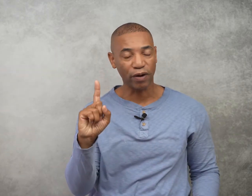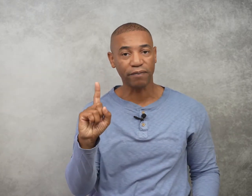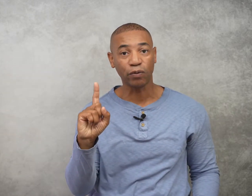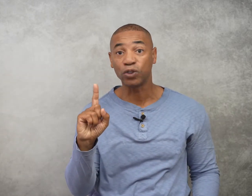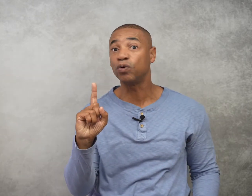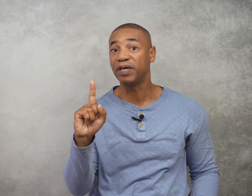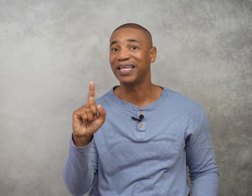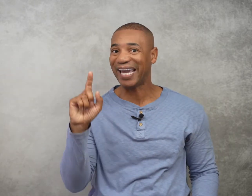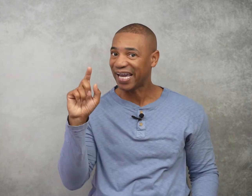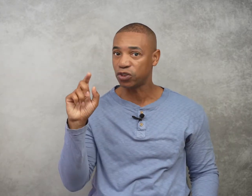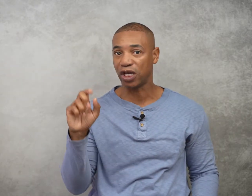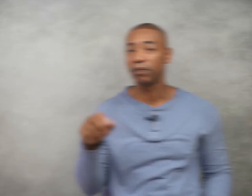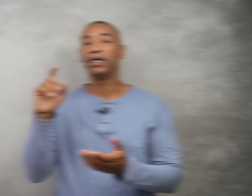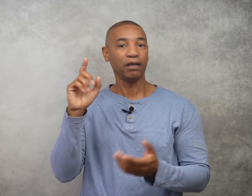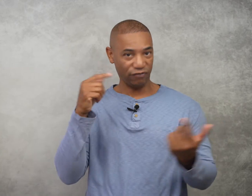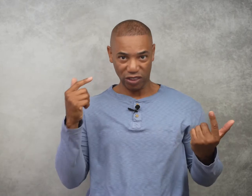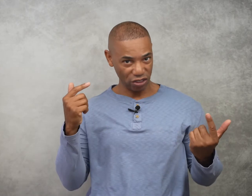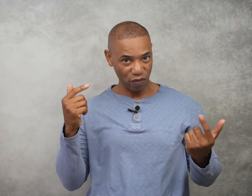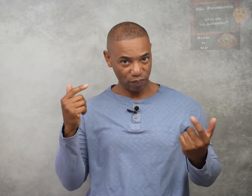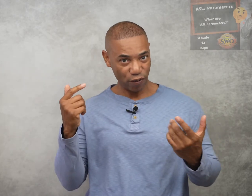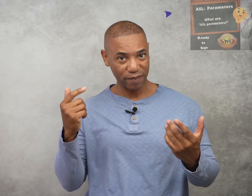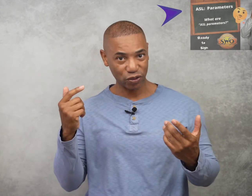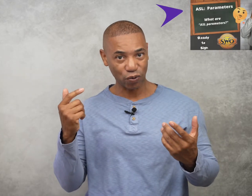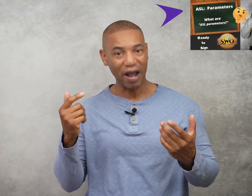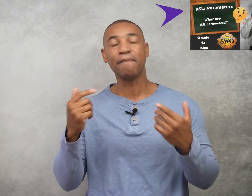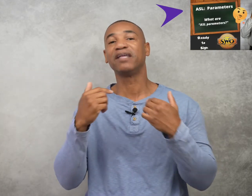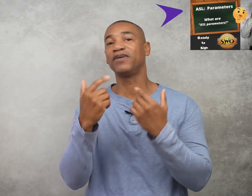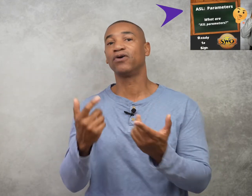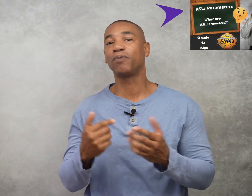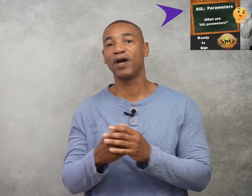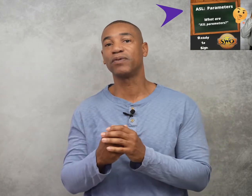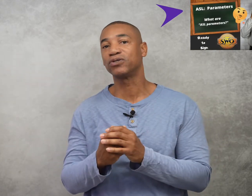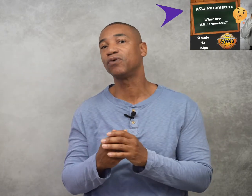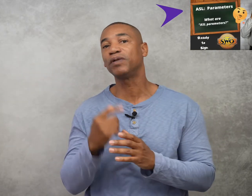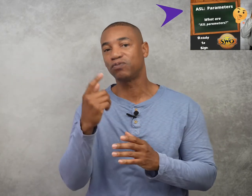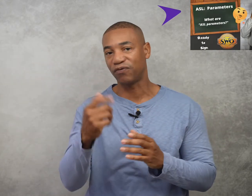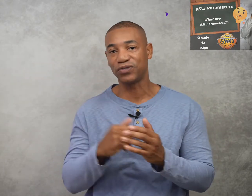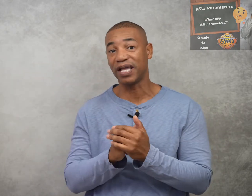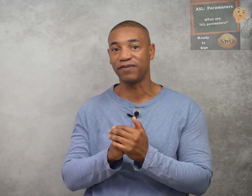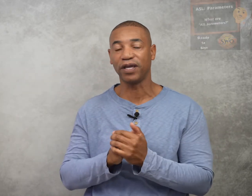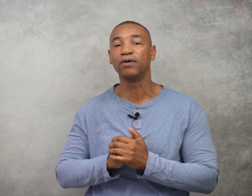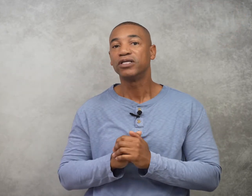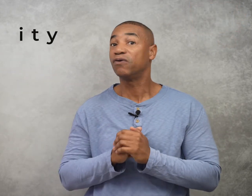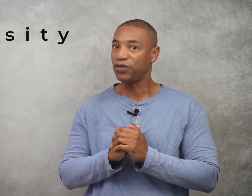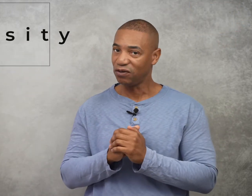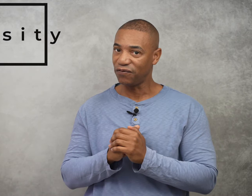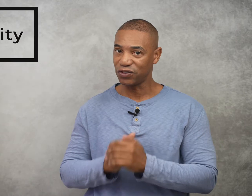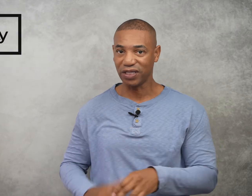parameter, which will be the hand shape. If you didn't know what parameters were, I made a video on parameters, so please refer to that video. So for university, take